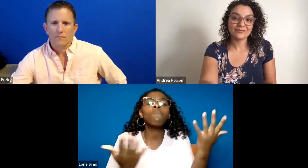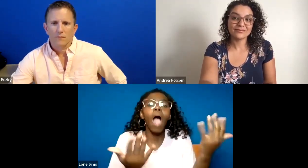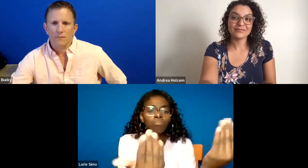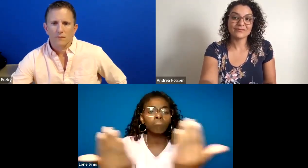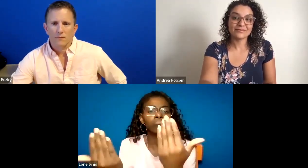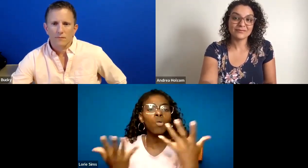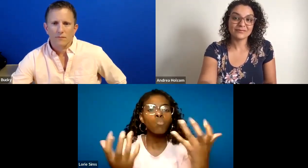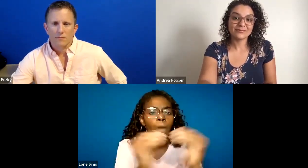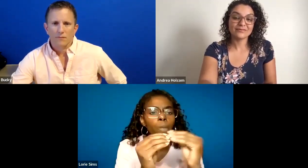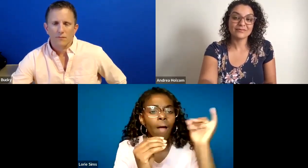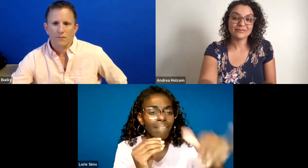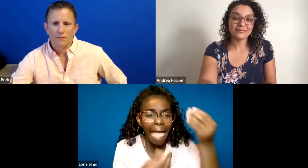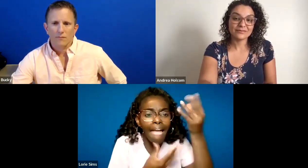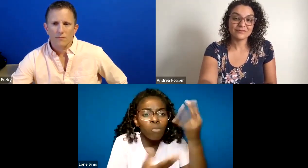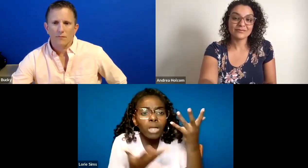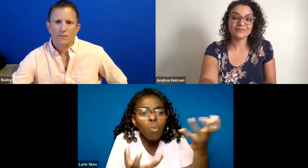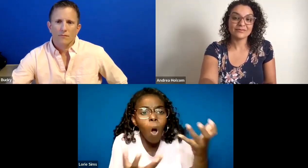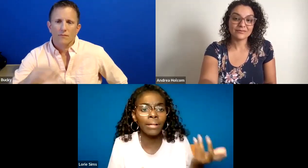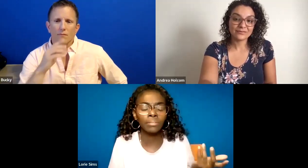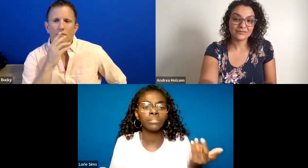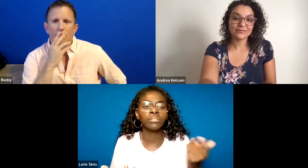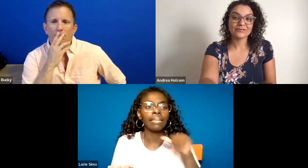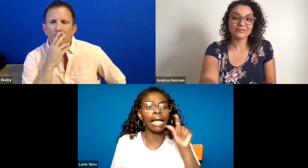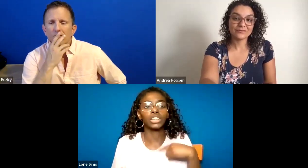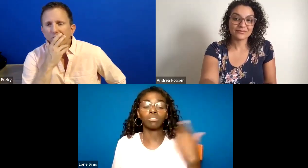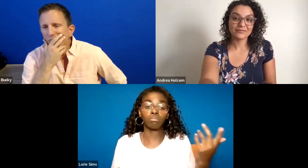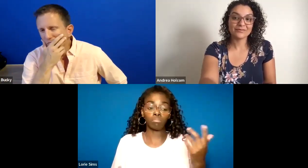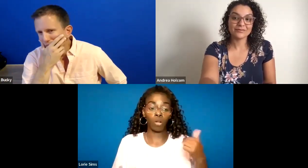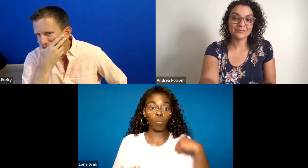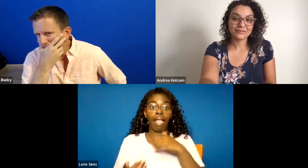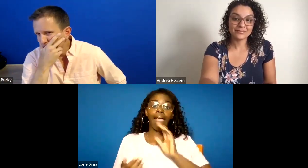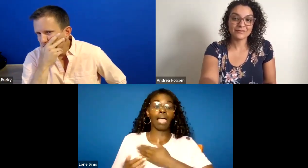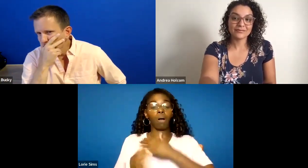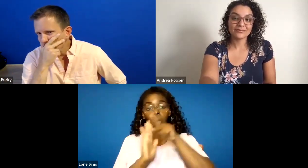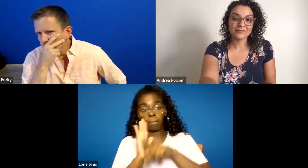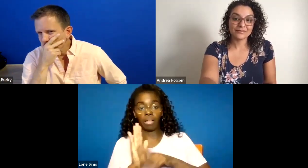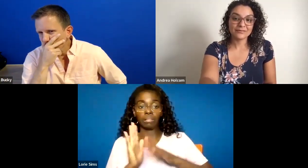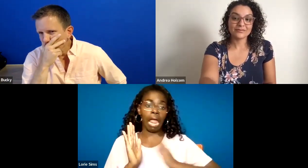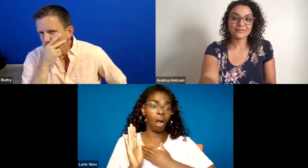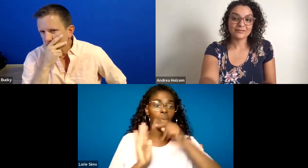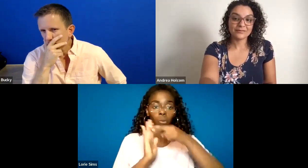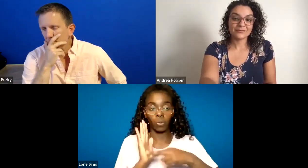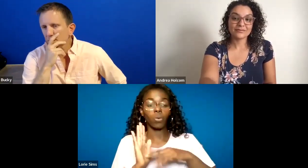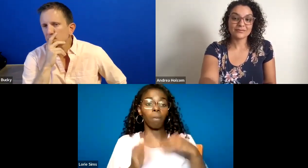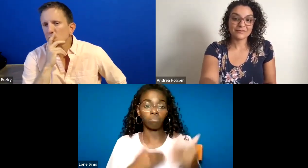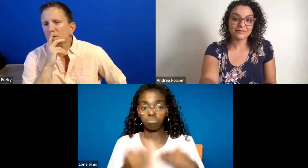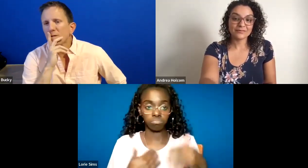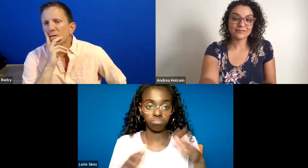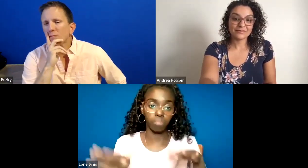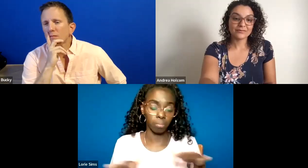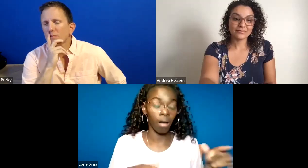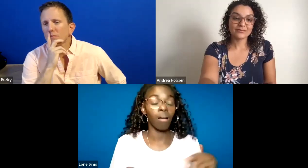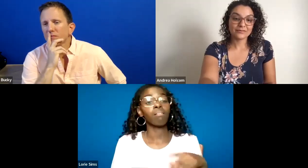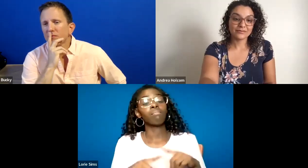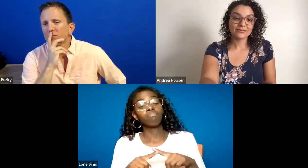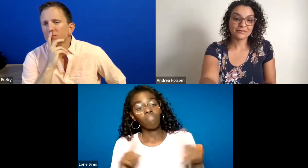we improve our system? Give us ideas, give us the information that you would like for us to know. We have our policies